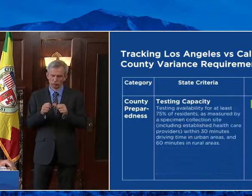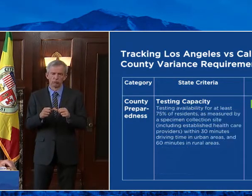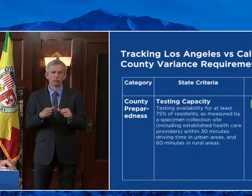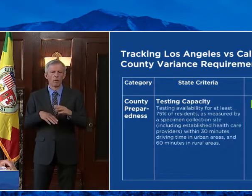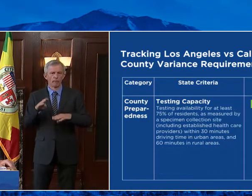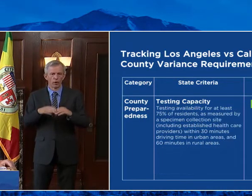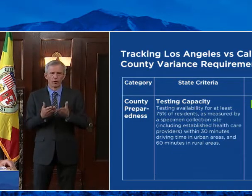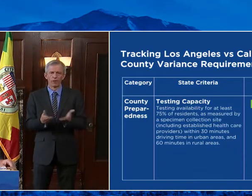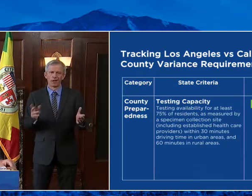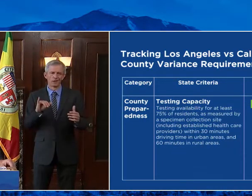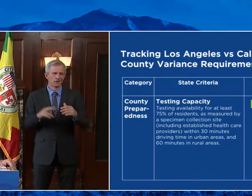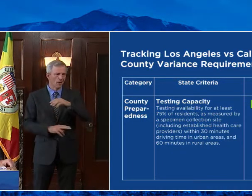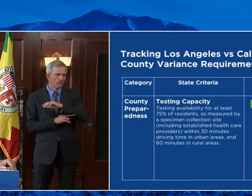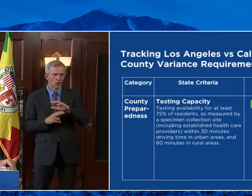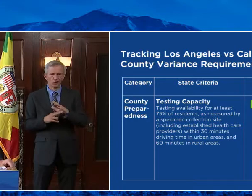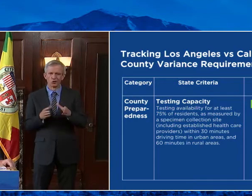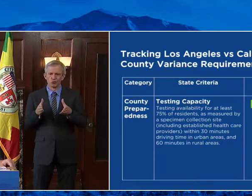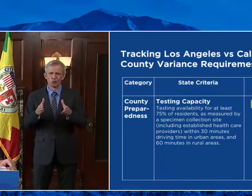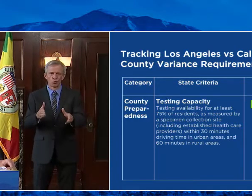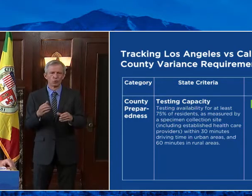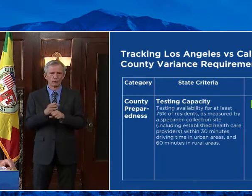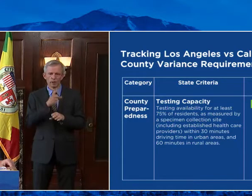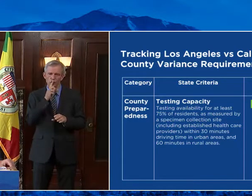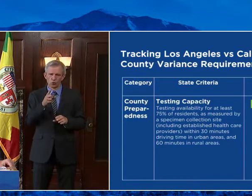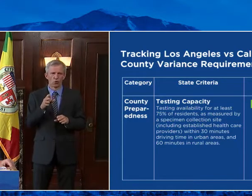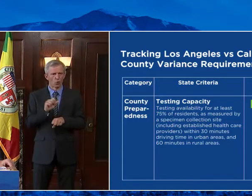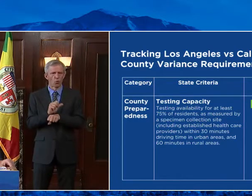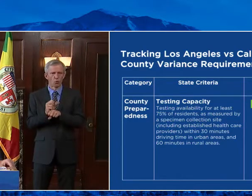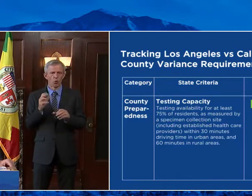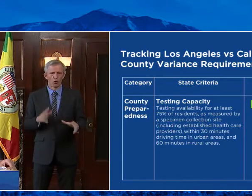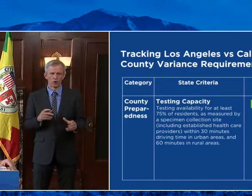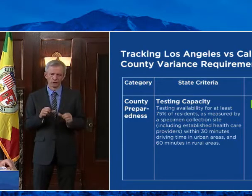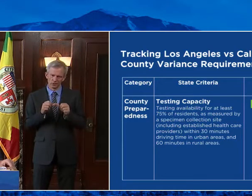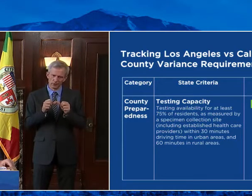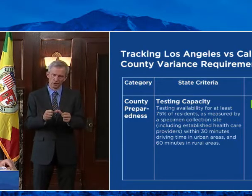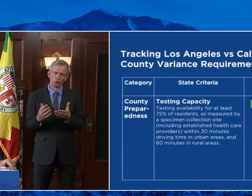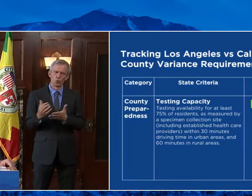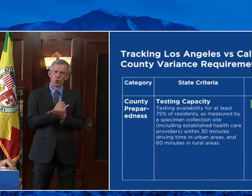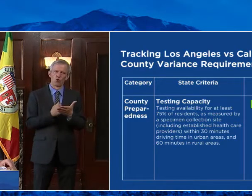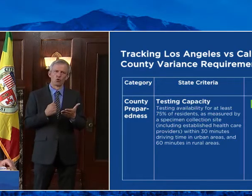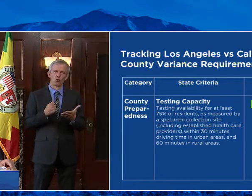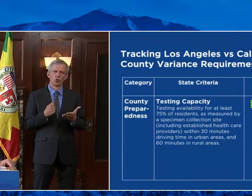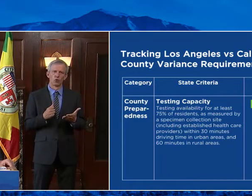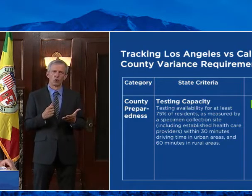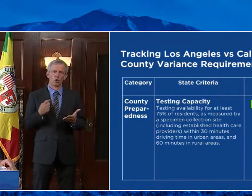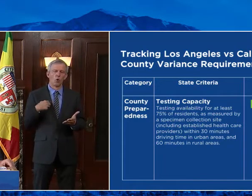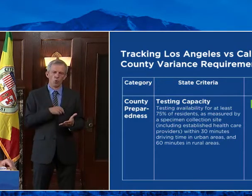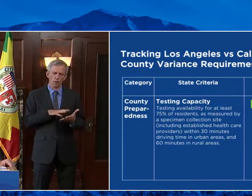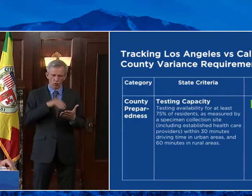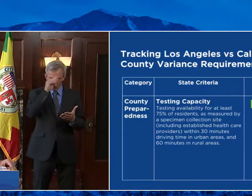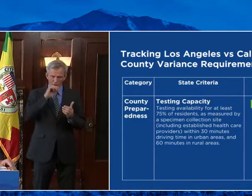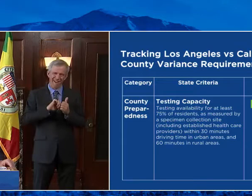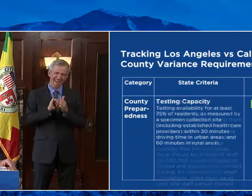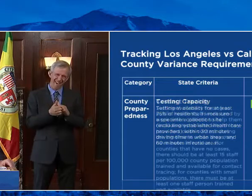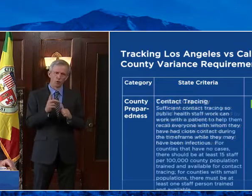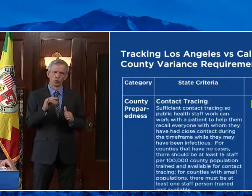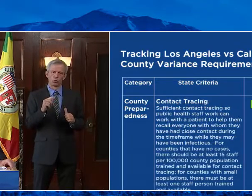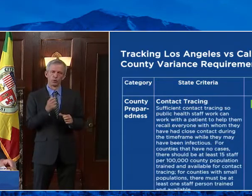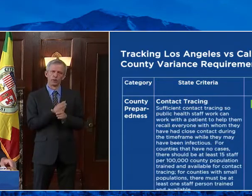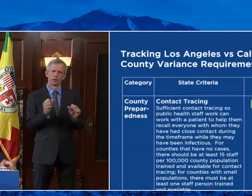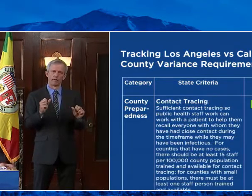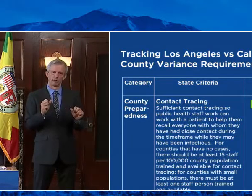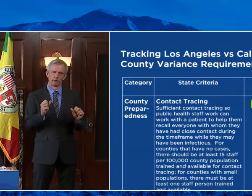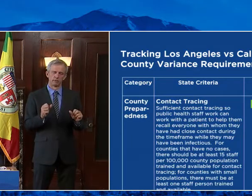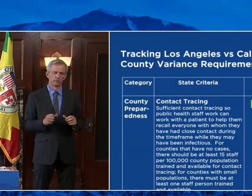and bringing paychecks home to tens of thousands of local workers, we learned how to do this and how to do it safely. And